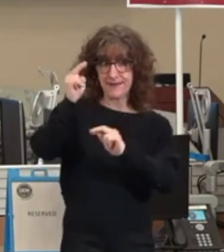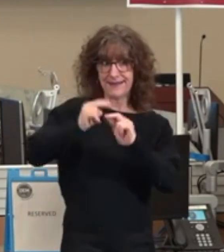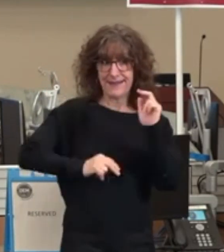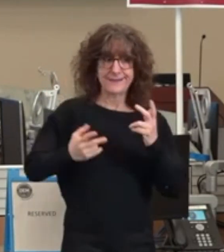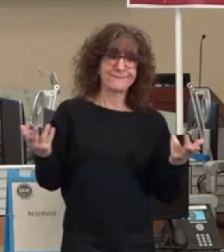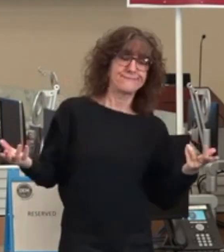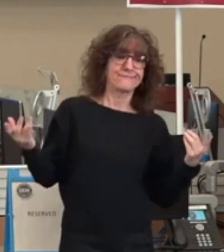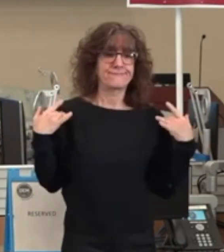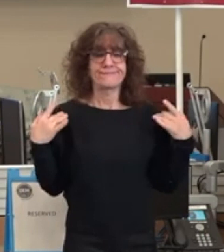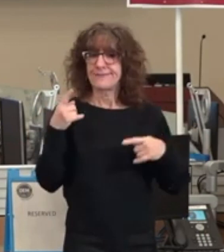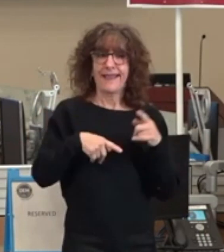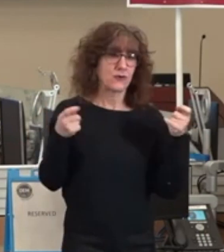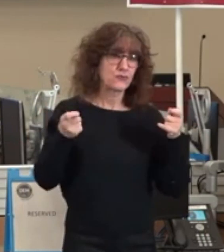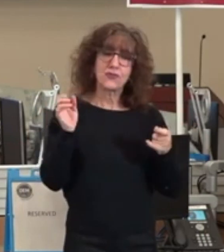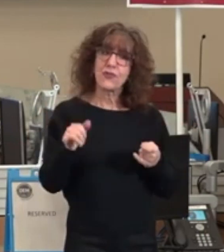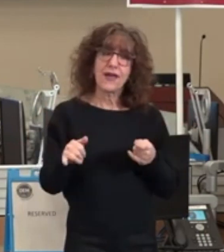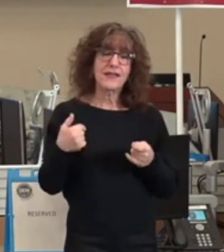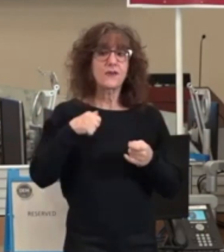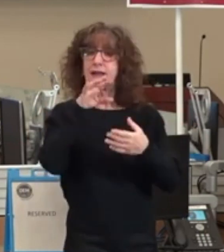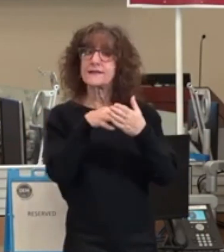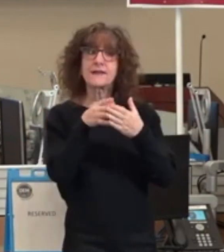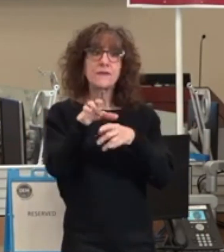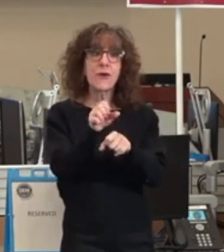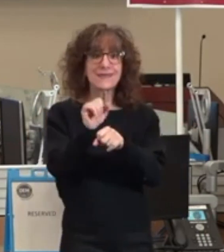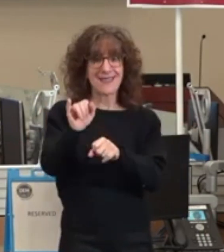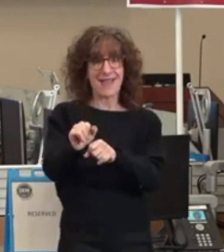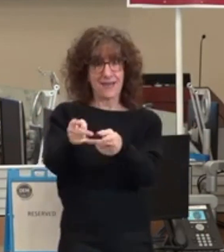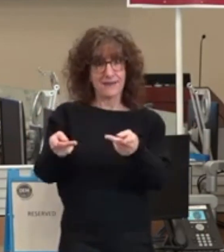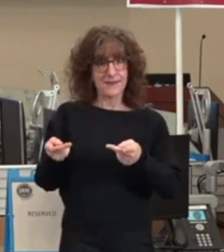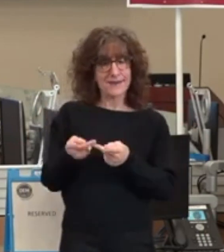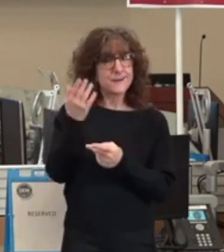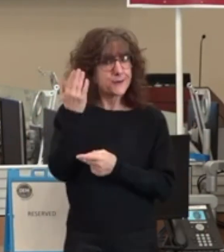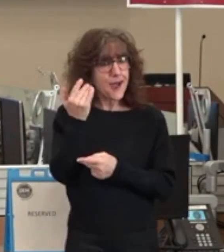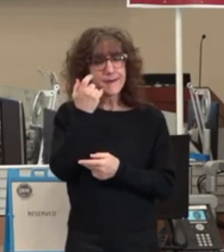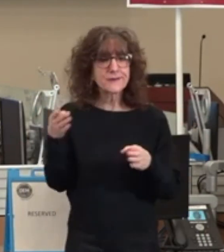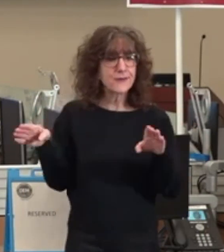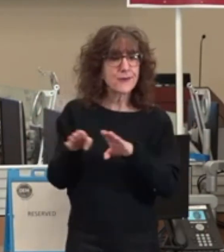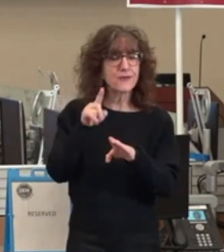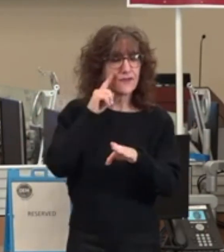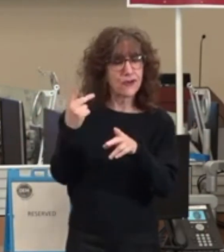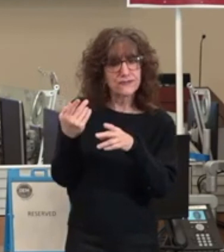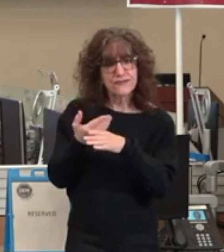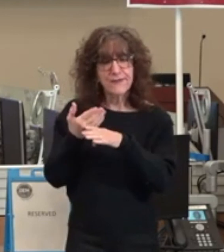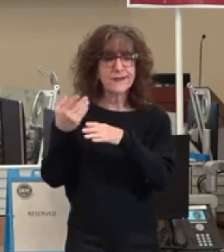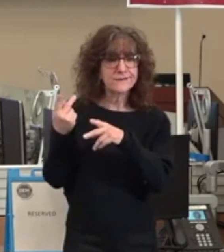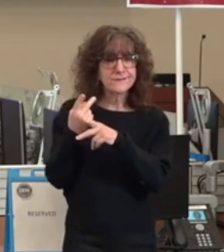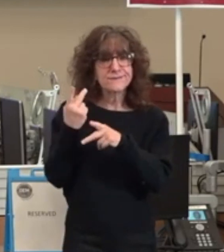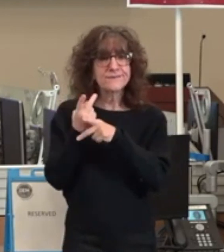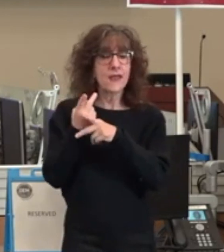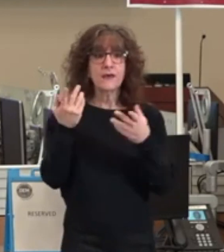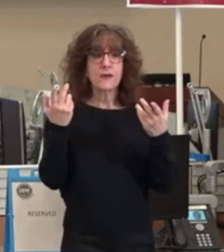out of our control, and we're not scheduling appointments at that site due to this closure. Now, to make sure that we don't